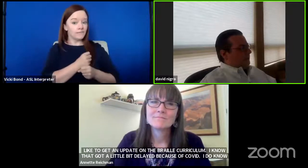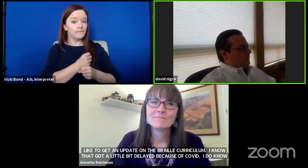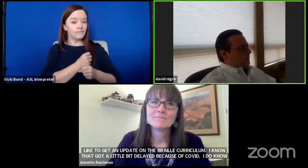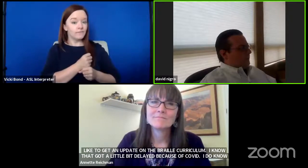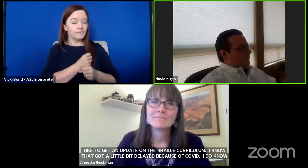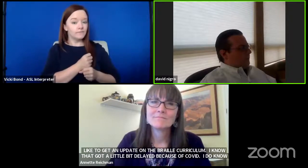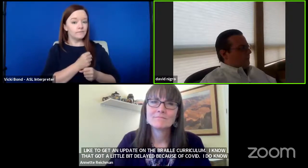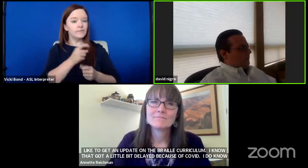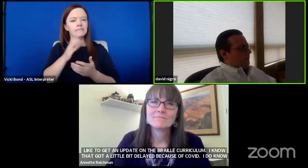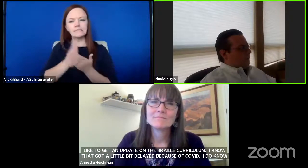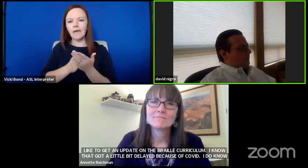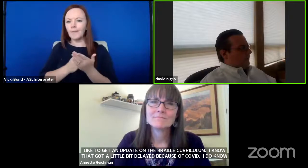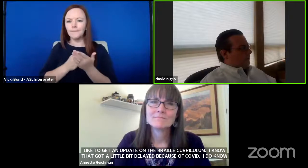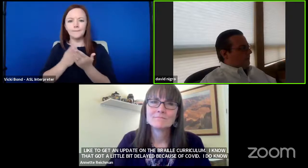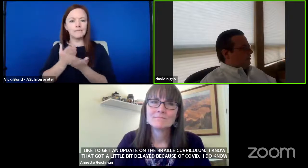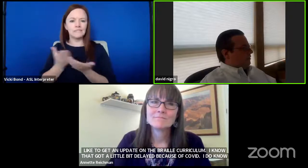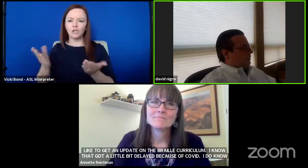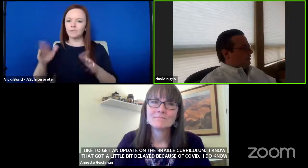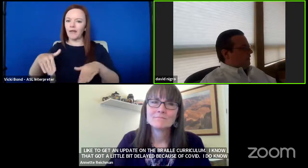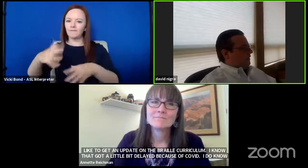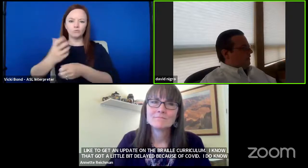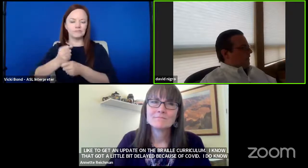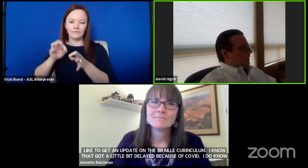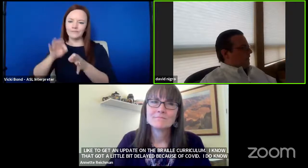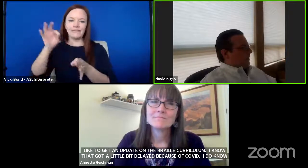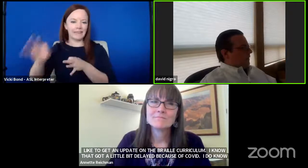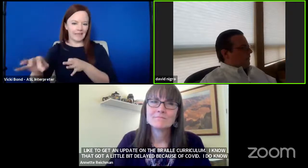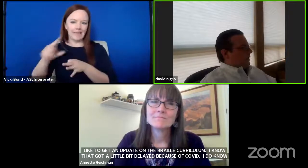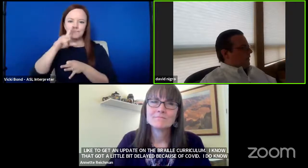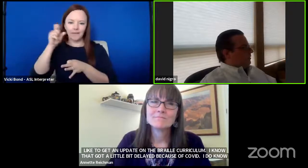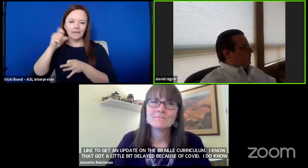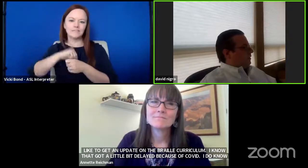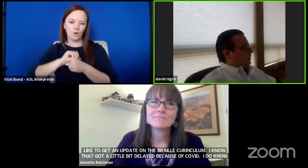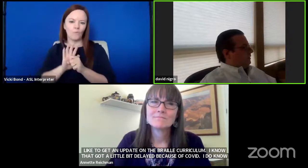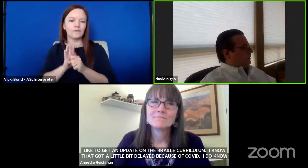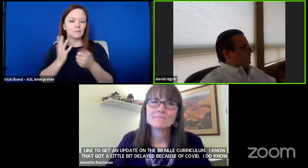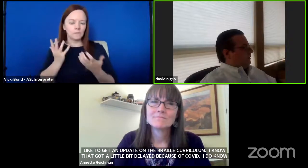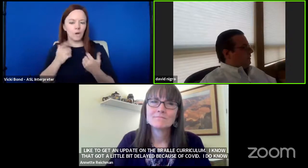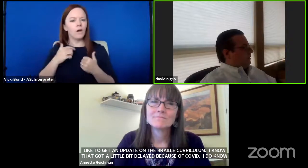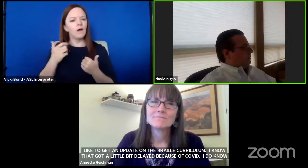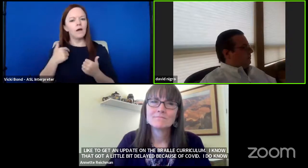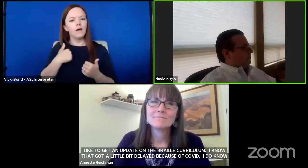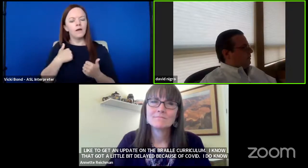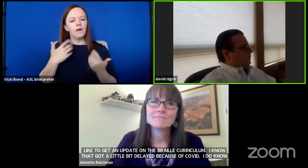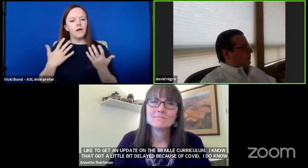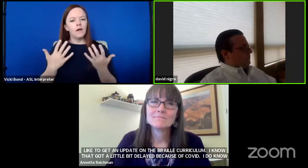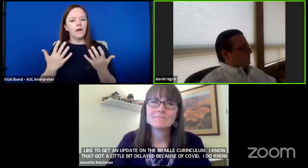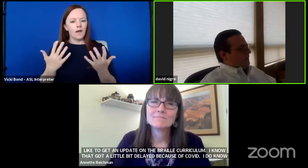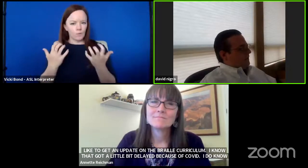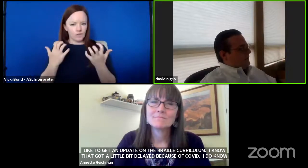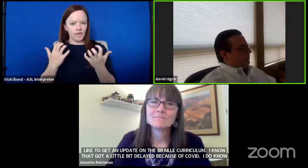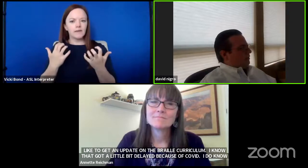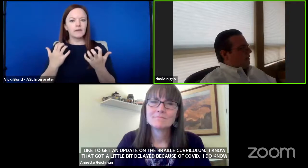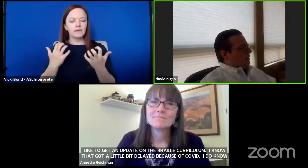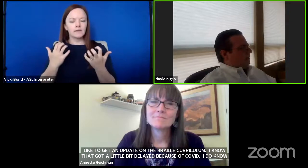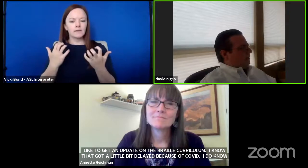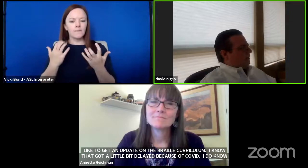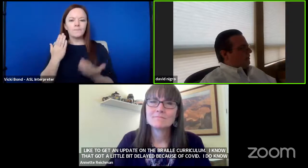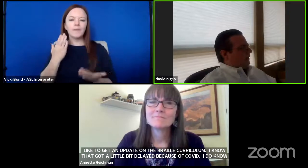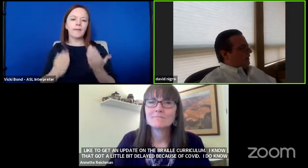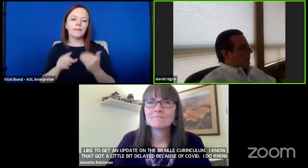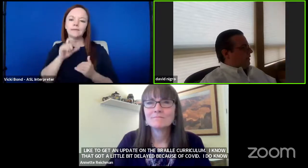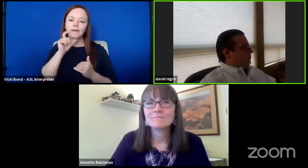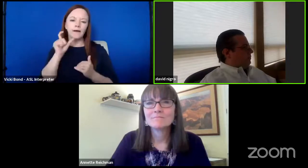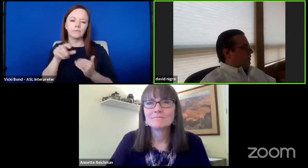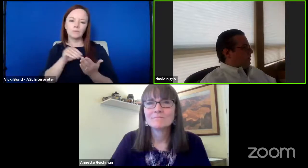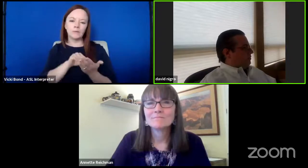certain materials have been delayed due to COVID. But I'd like to, it may not necessarily be its own agenda